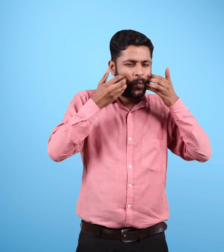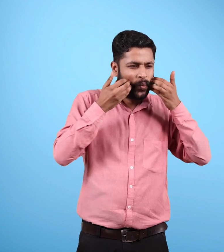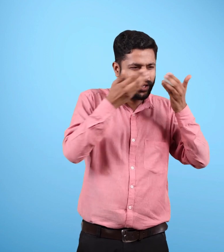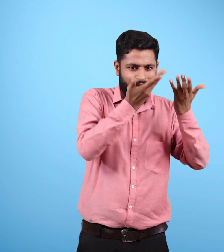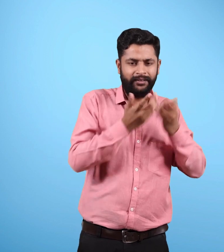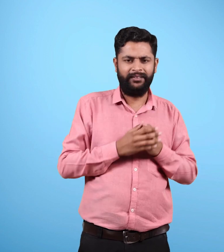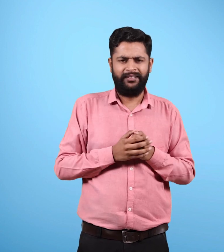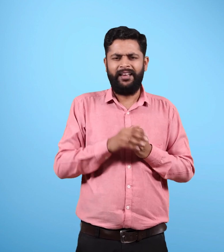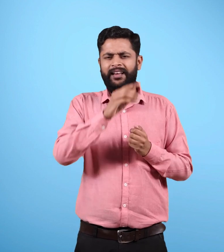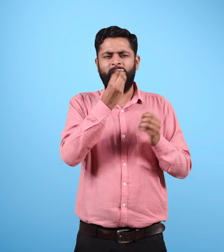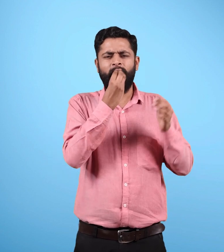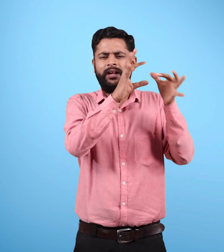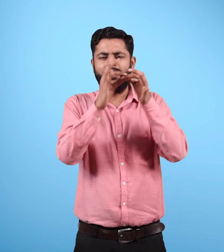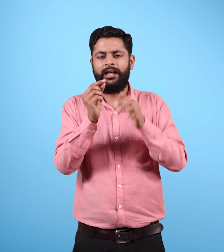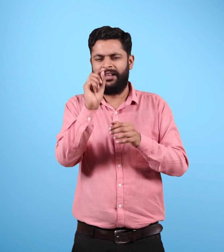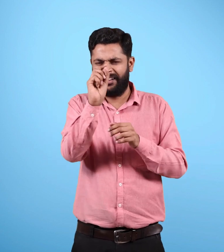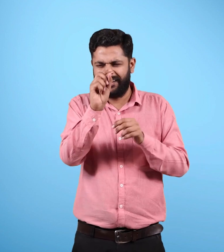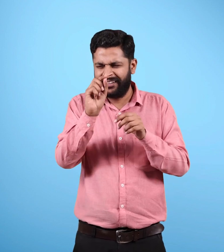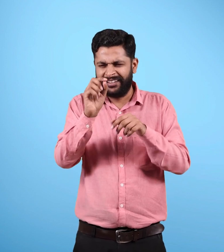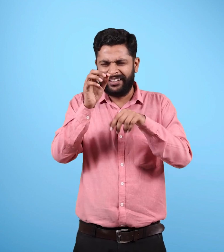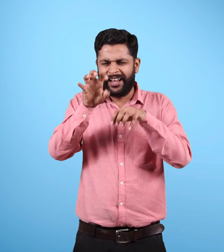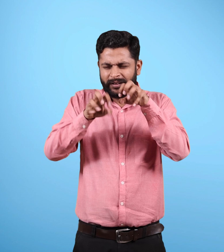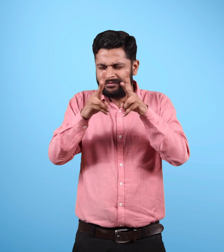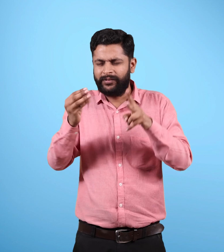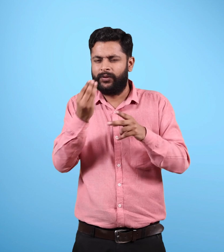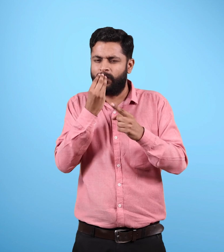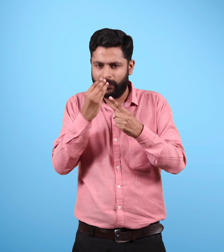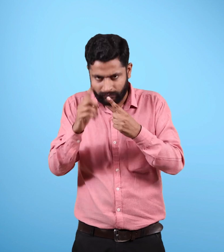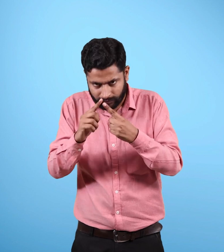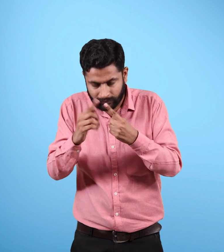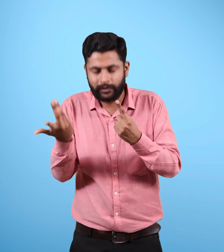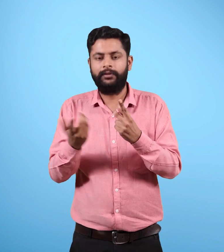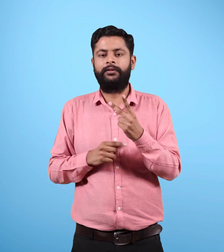Cat eats small animals,